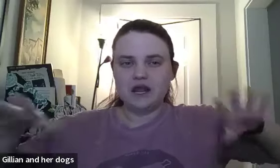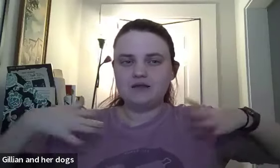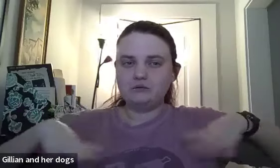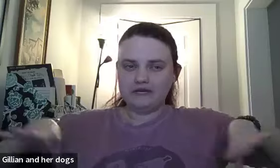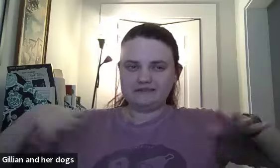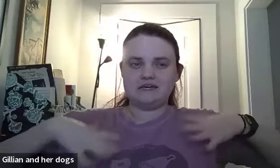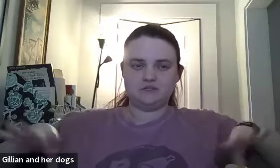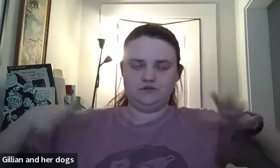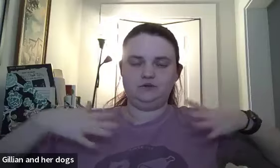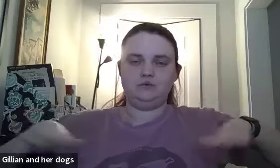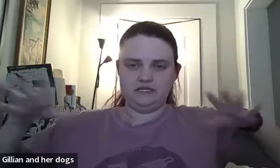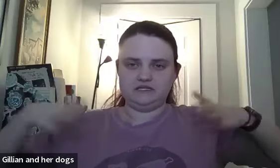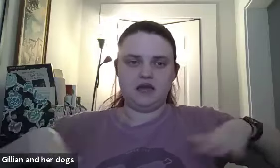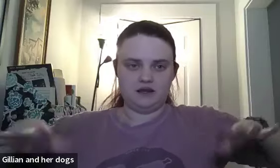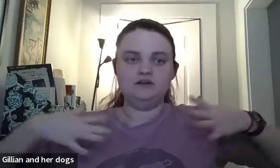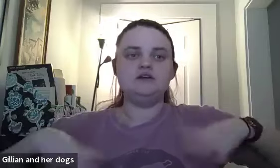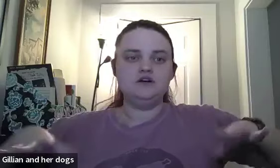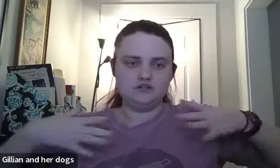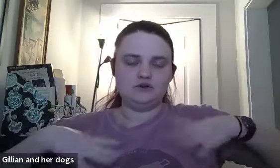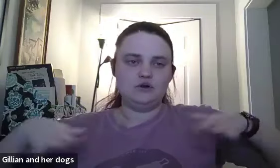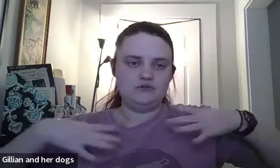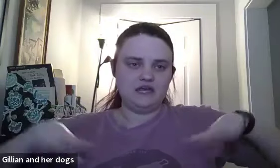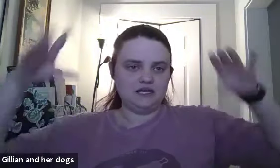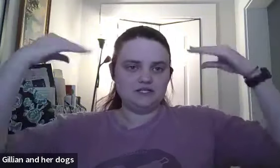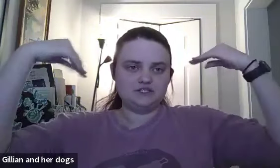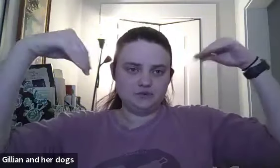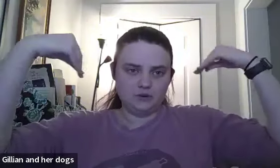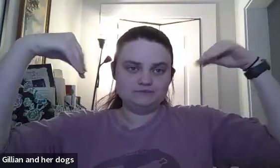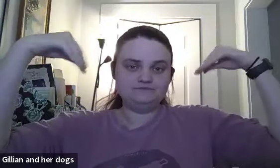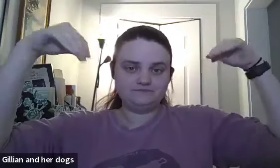our Halloween signs a few weeks back. So clothing store.